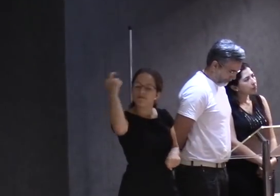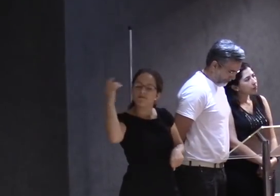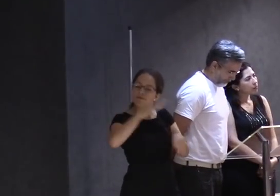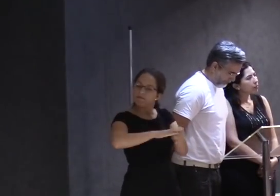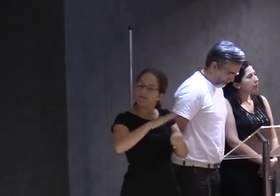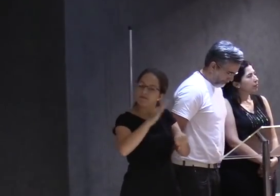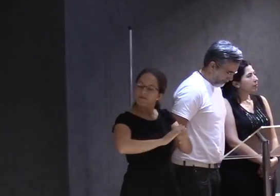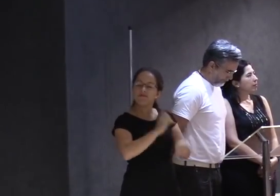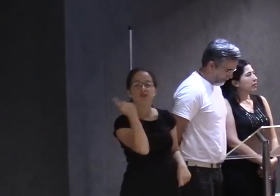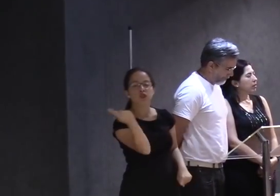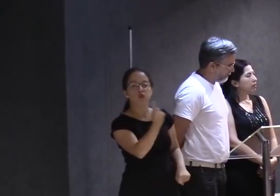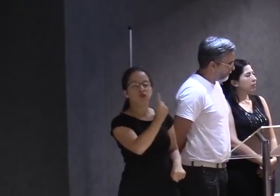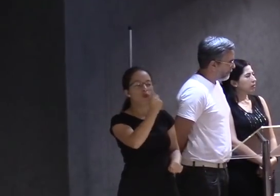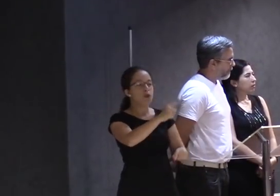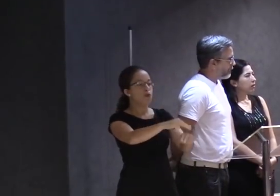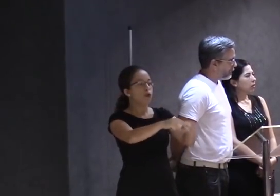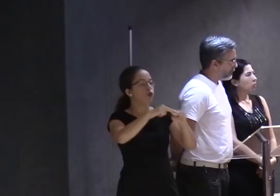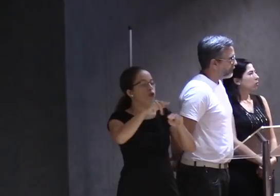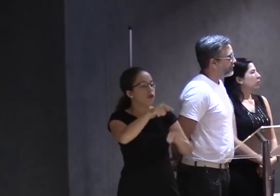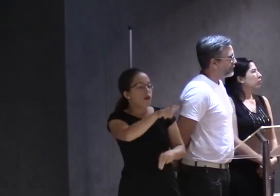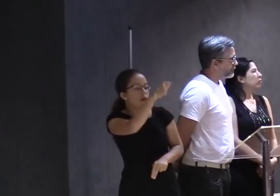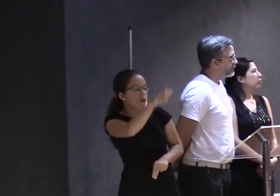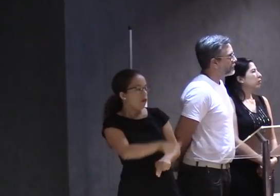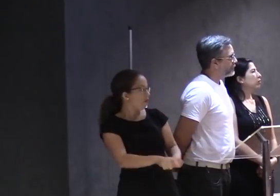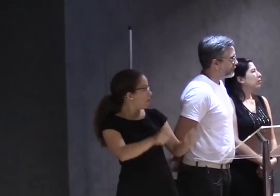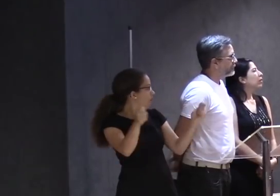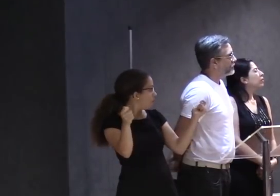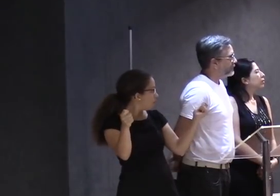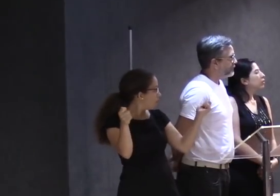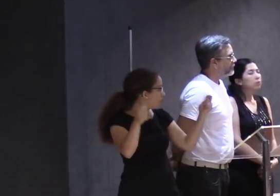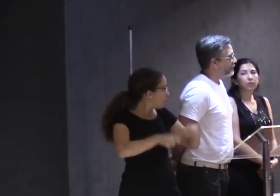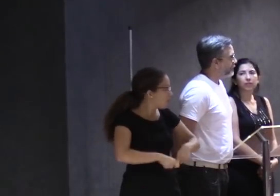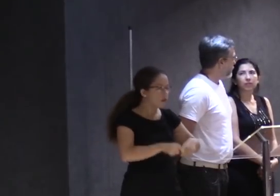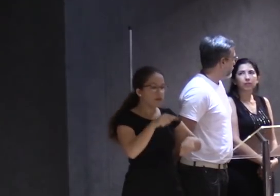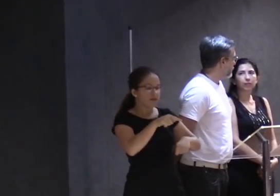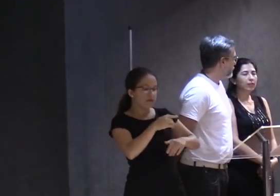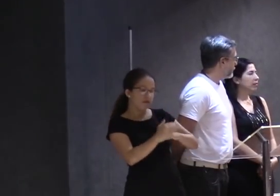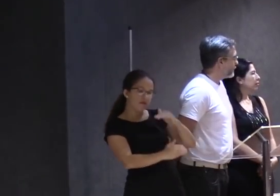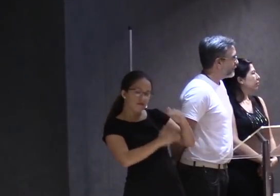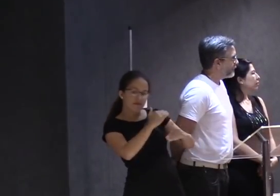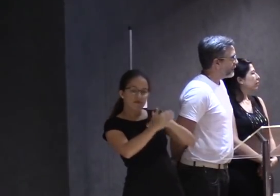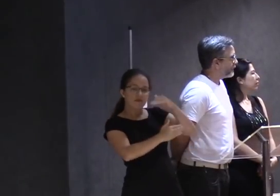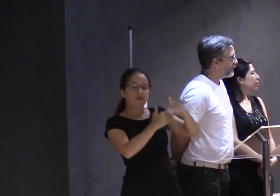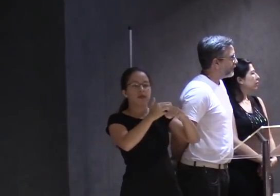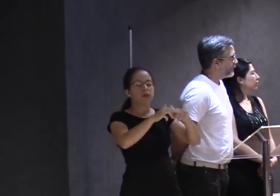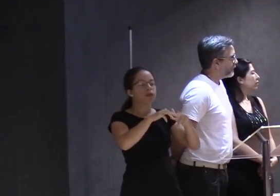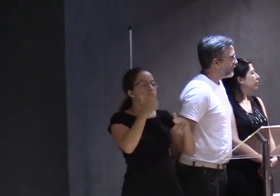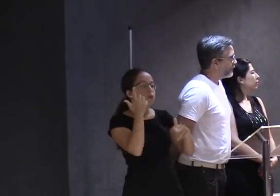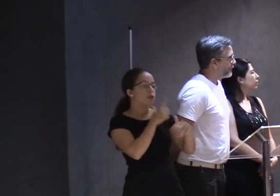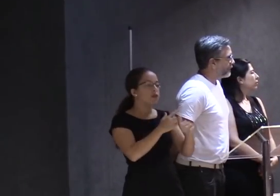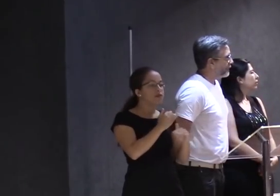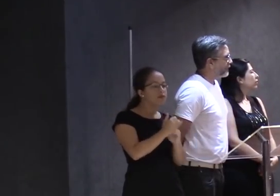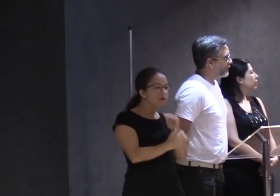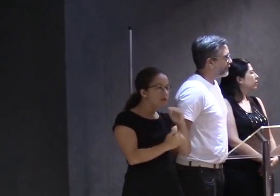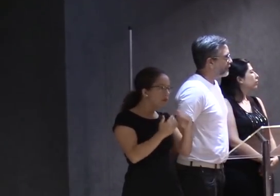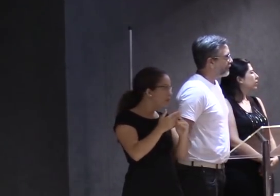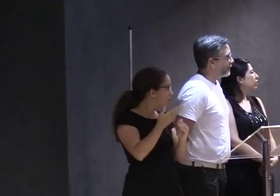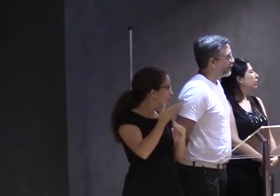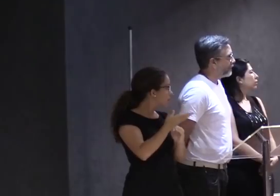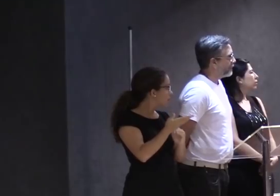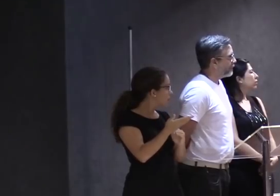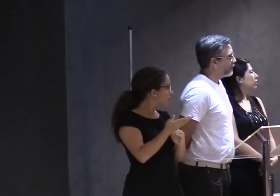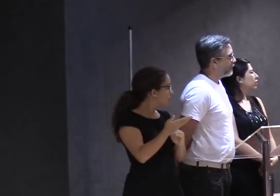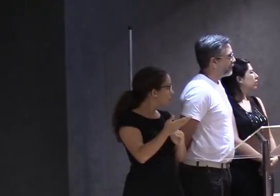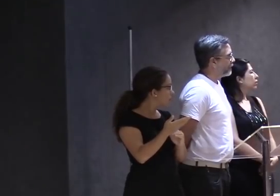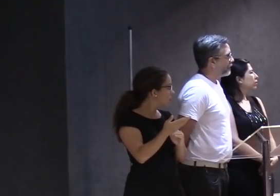nós conseguimos construir. Sorry. They have individual strengths